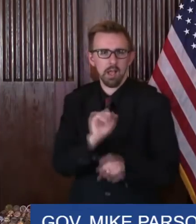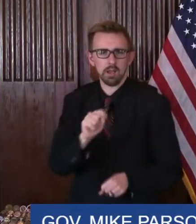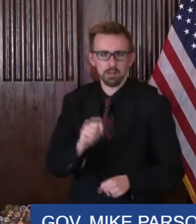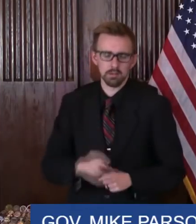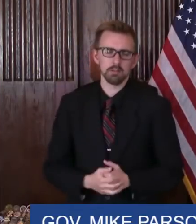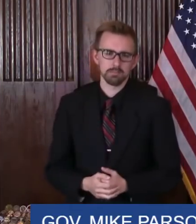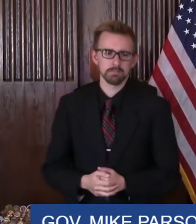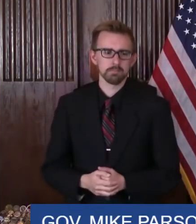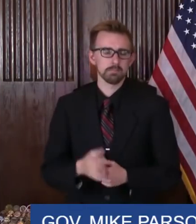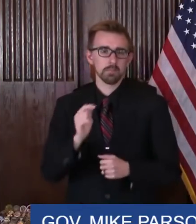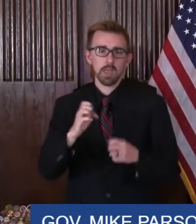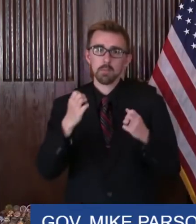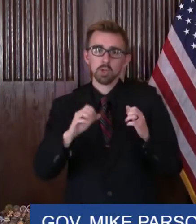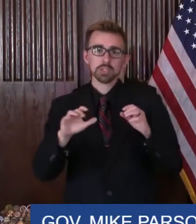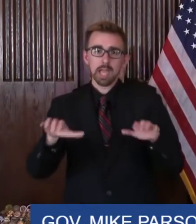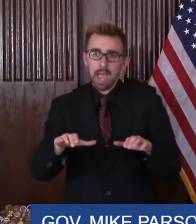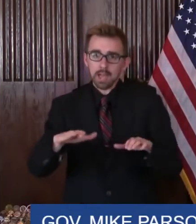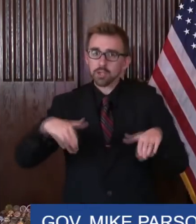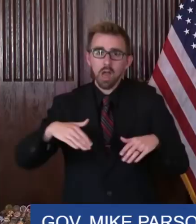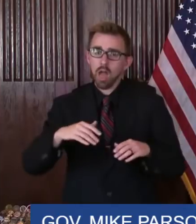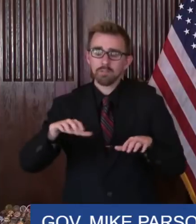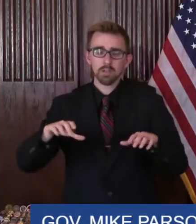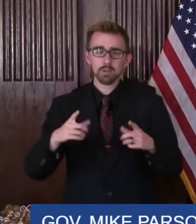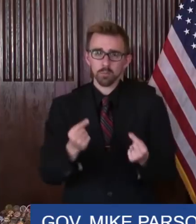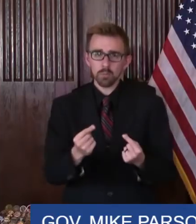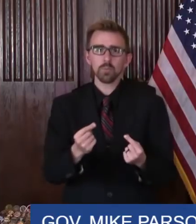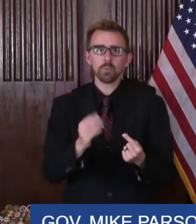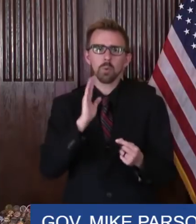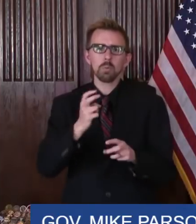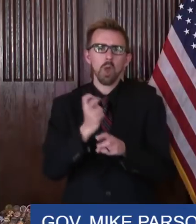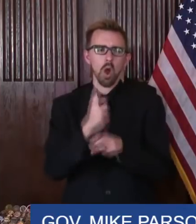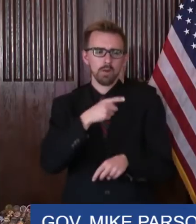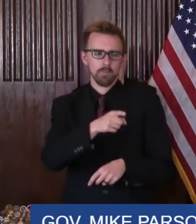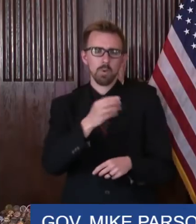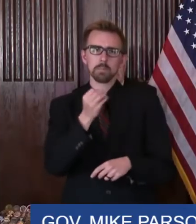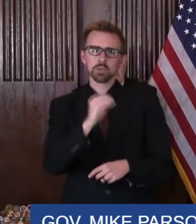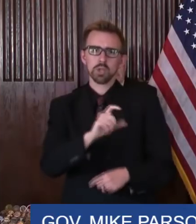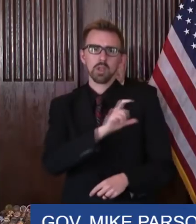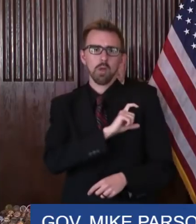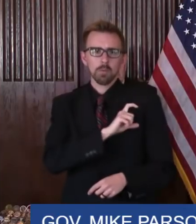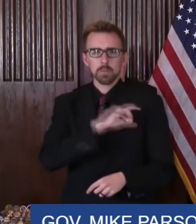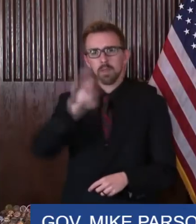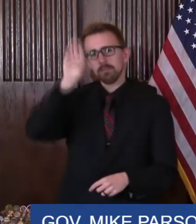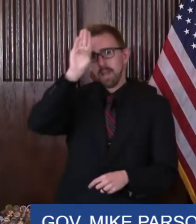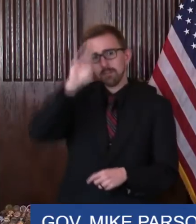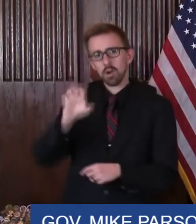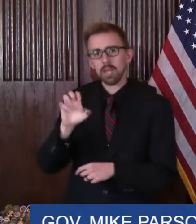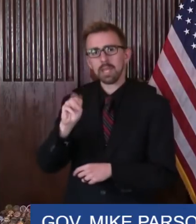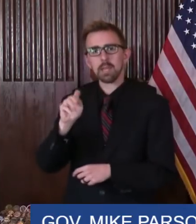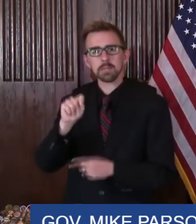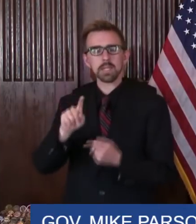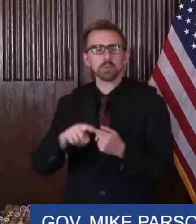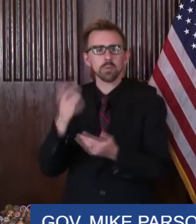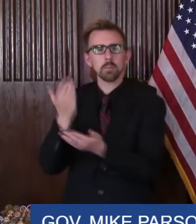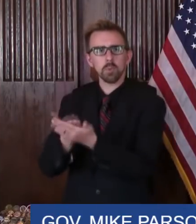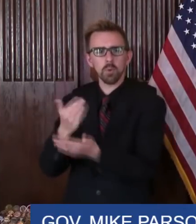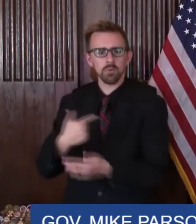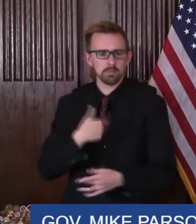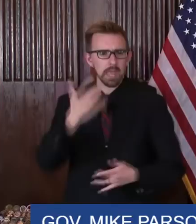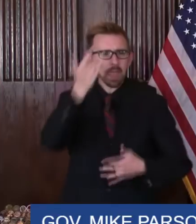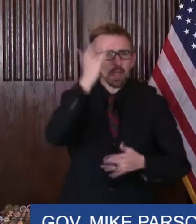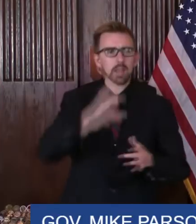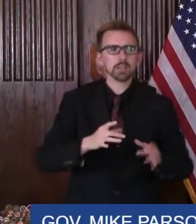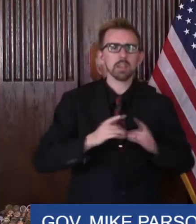this emergency action, it would have been difficult for Missouri's law enforcement officers, firefighters, and EMTs to prove that their illness